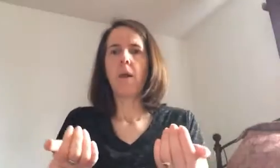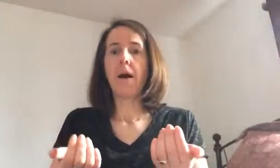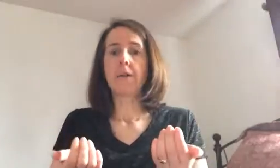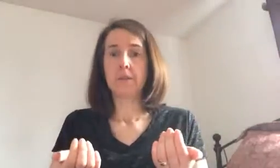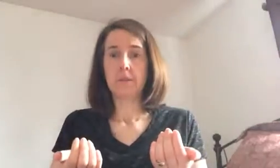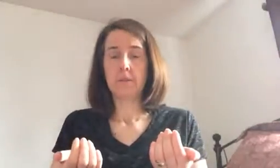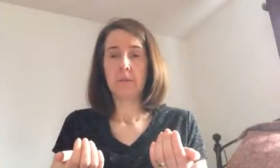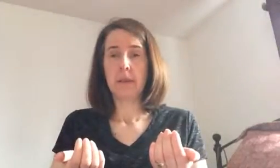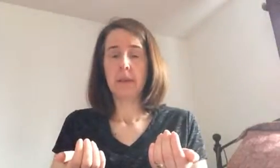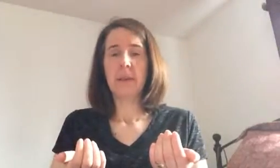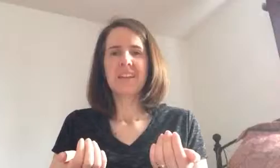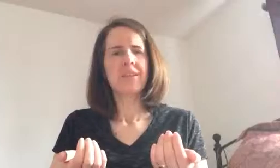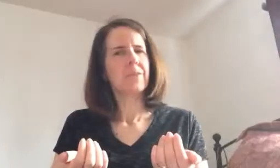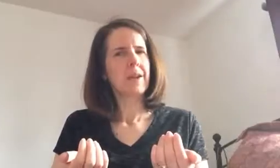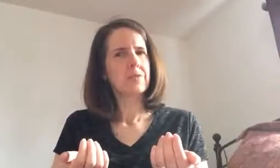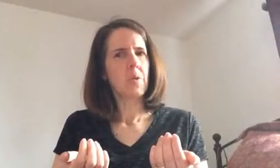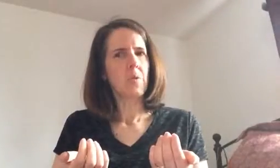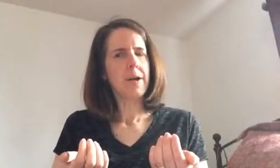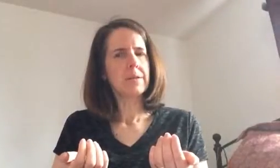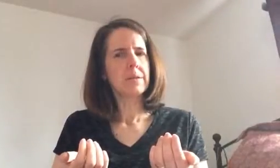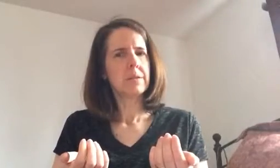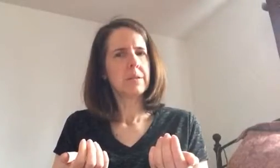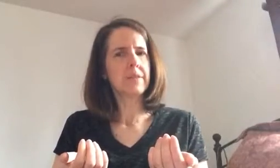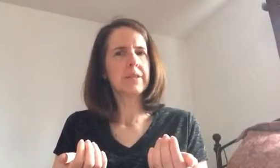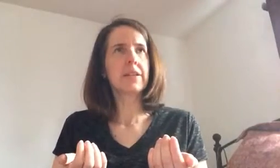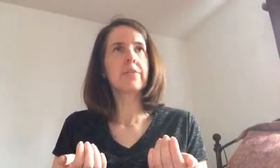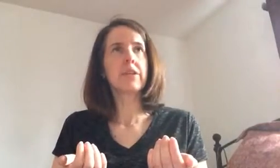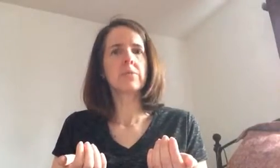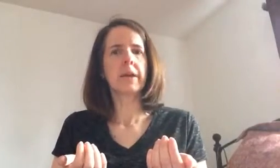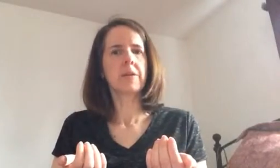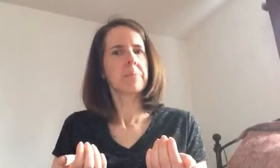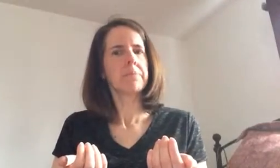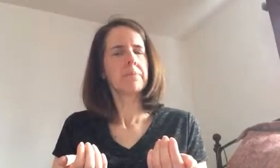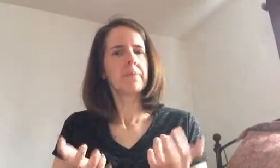Want. Okay? Can you guess don't want? It's kind of like don't like.